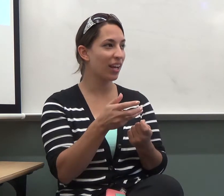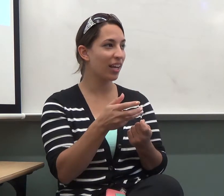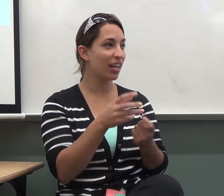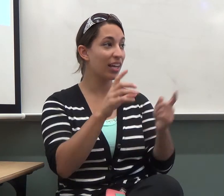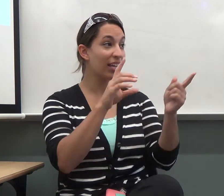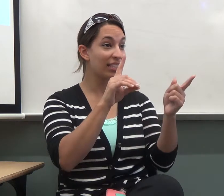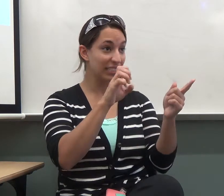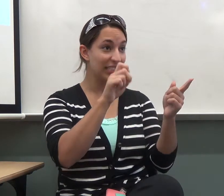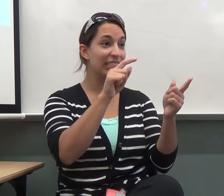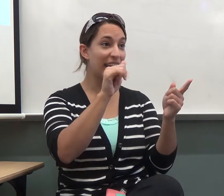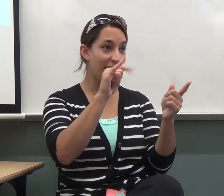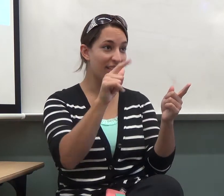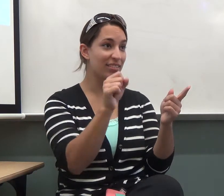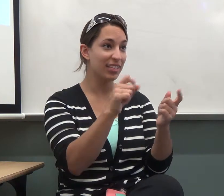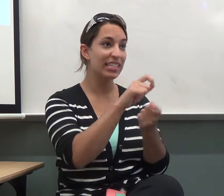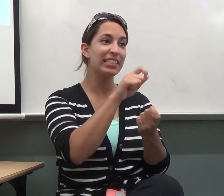details. Nice.